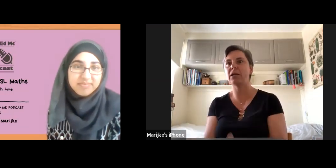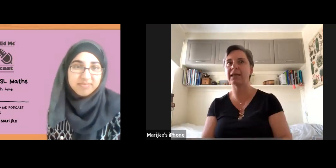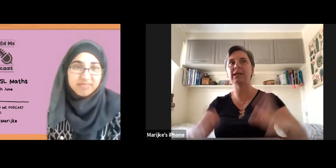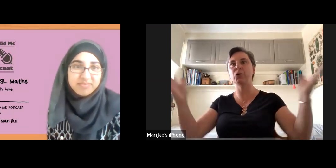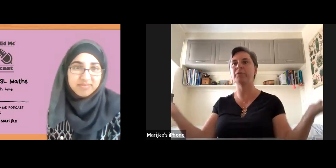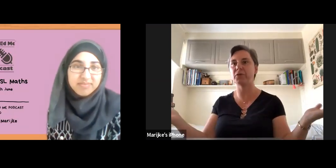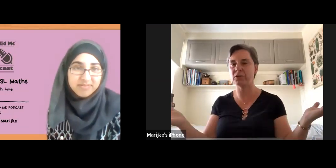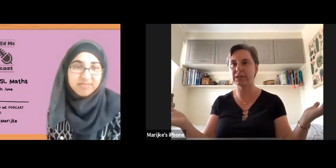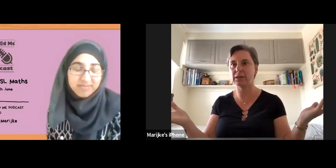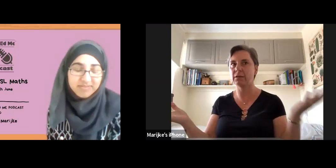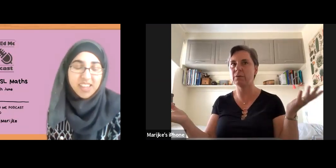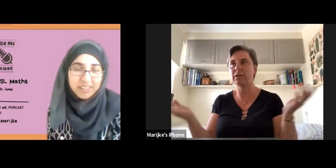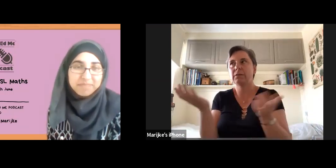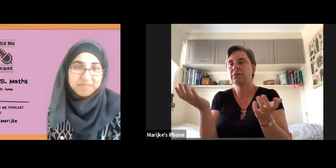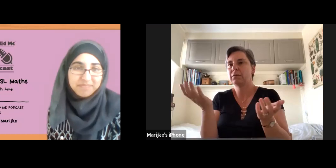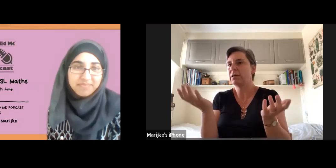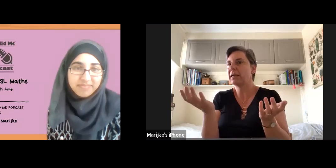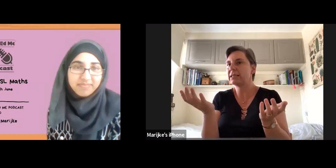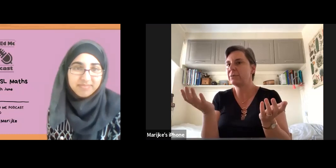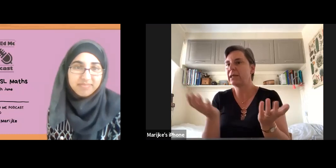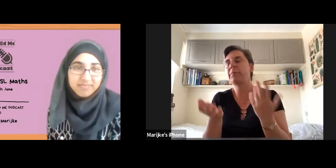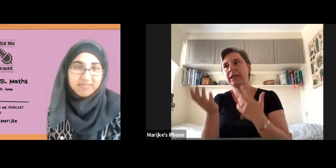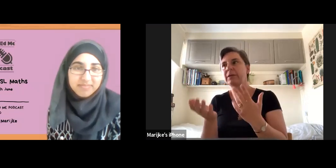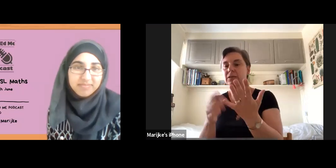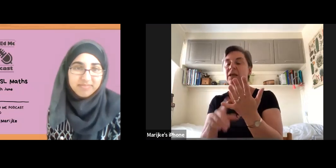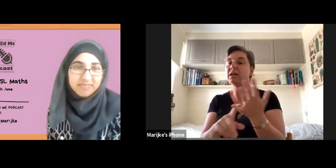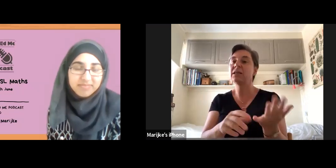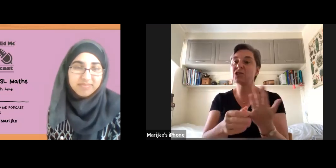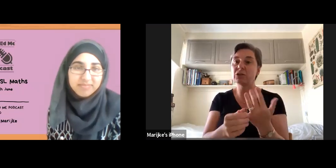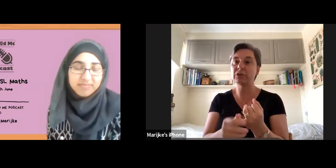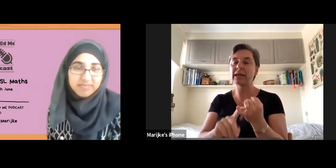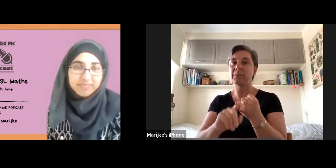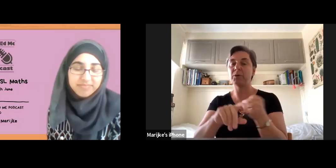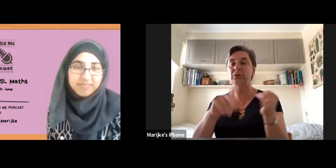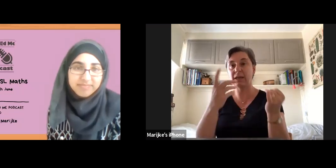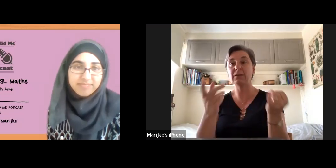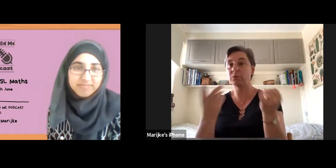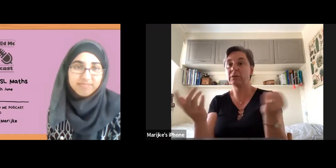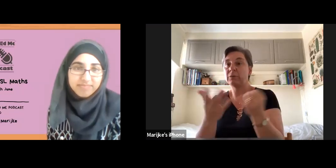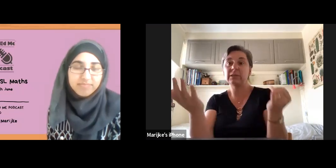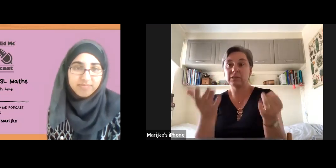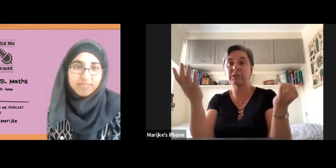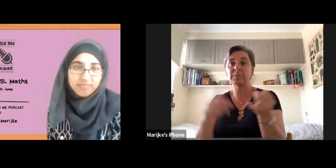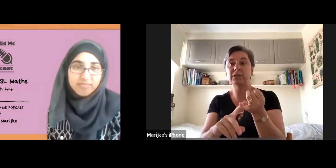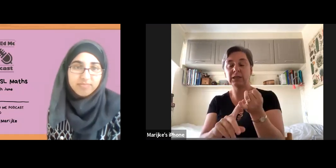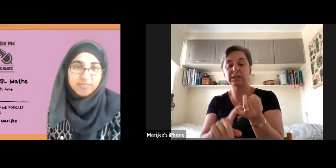in a group of 30. Well, I can't see one out. But anyway, so these children then get put in with the special needs